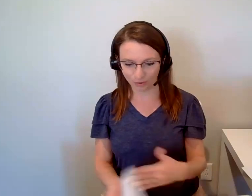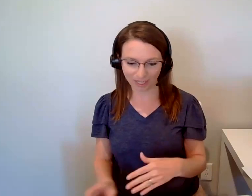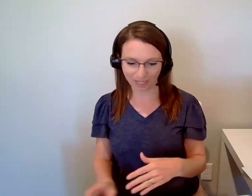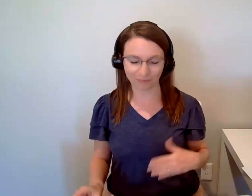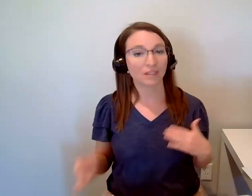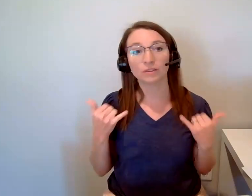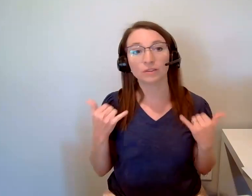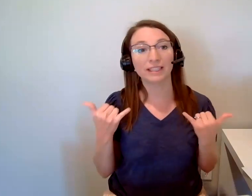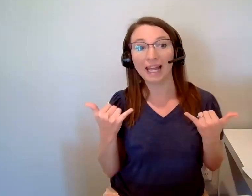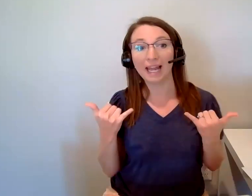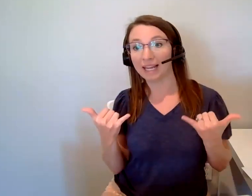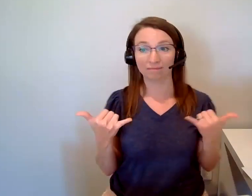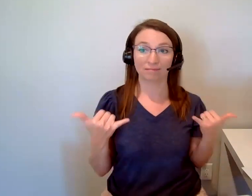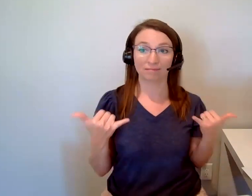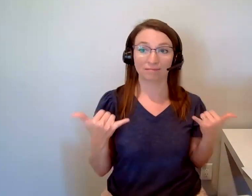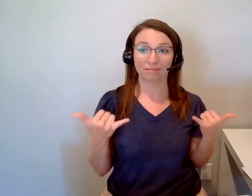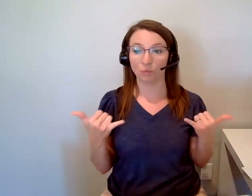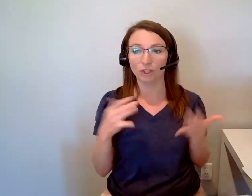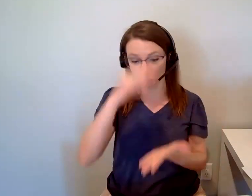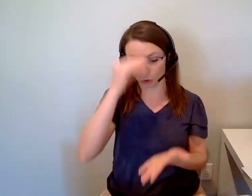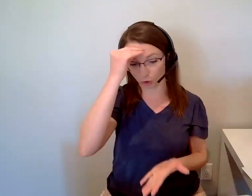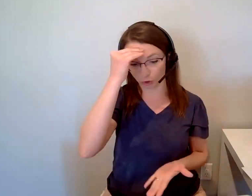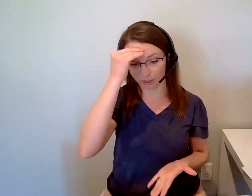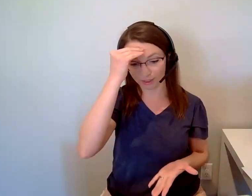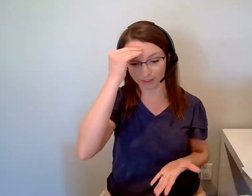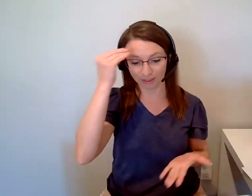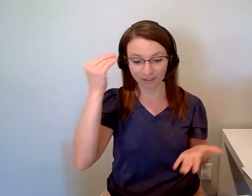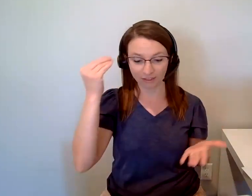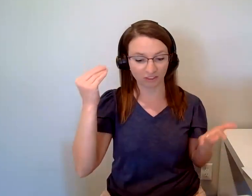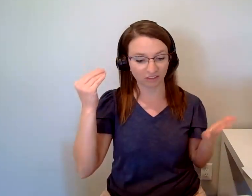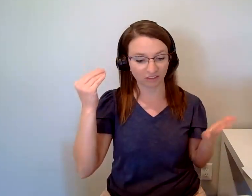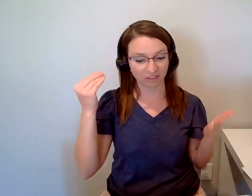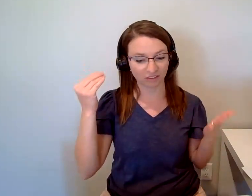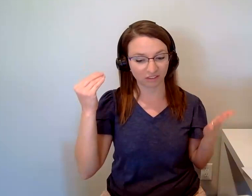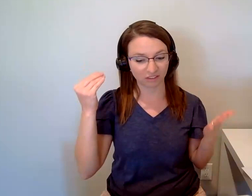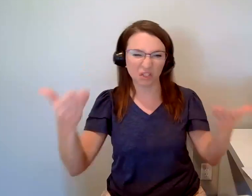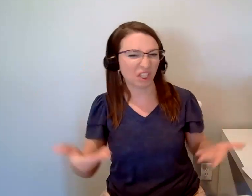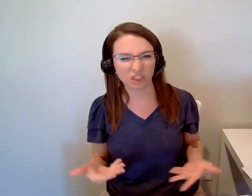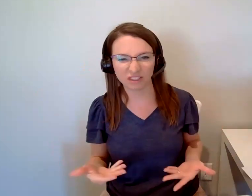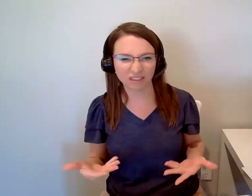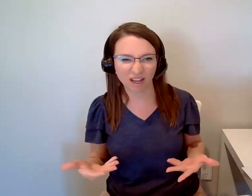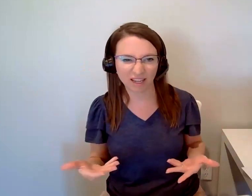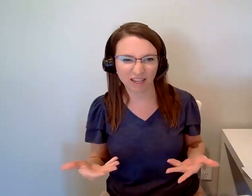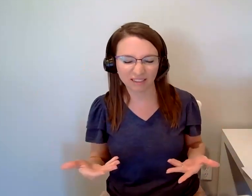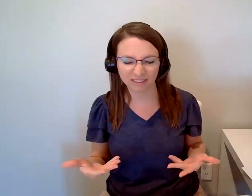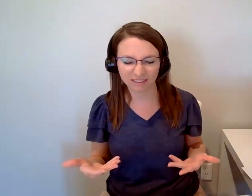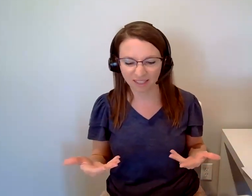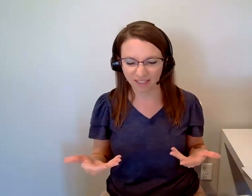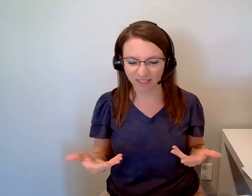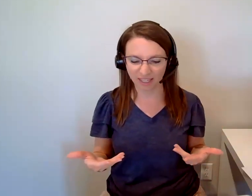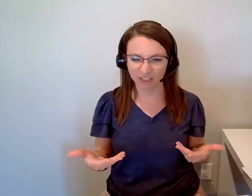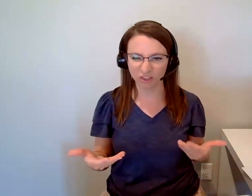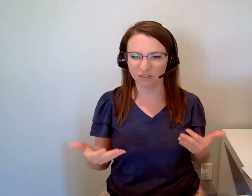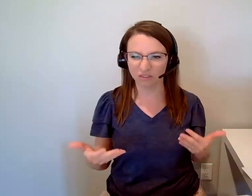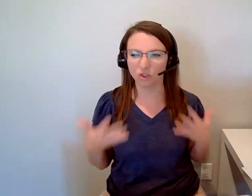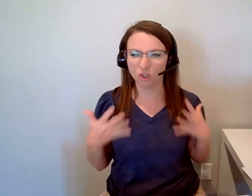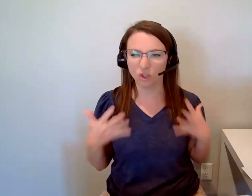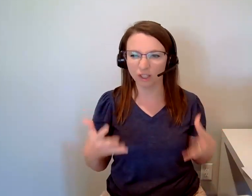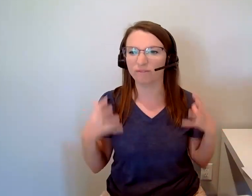Okay, so today we're going to learn just kind of introduction signs and just